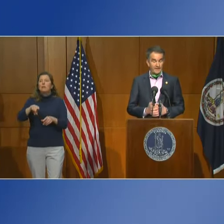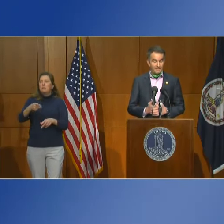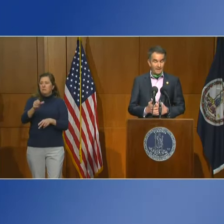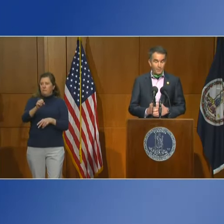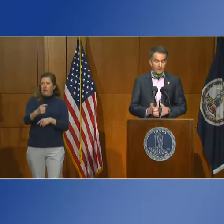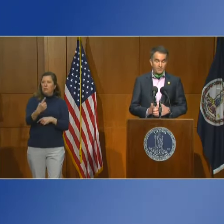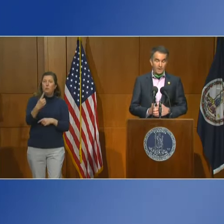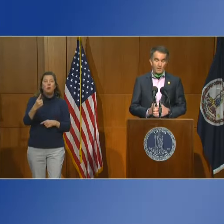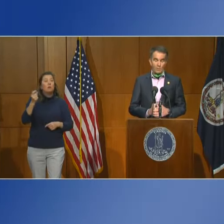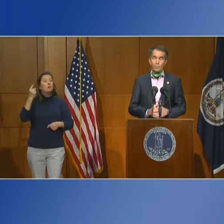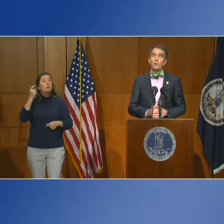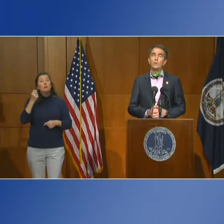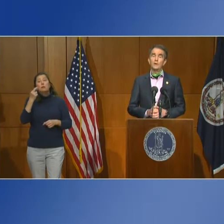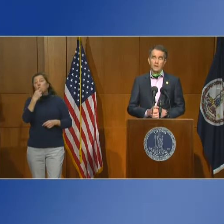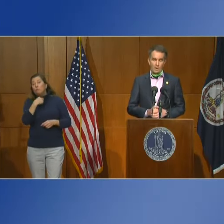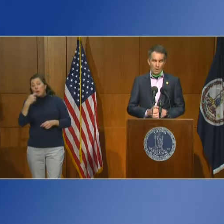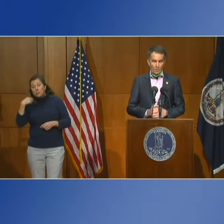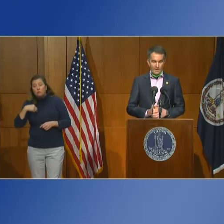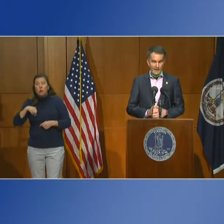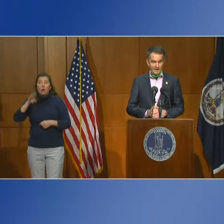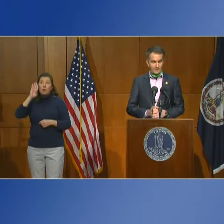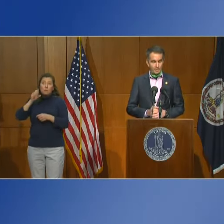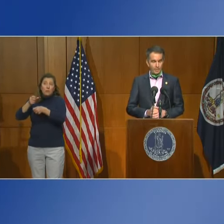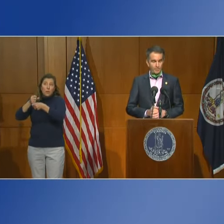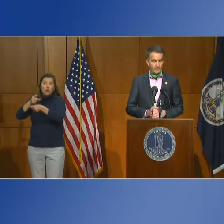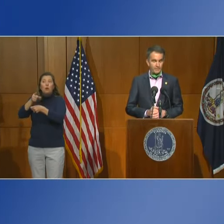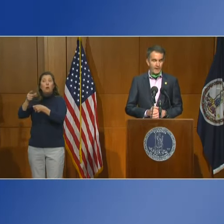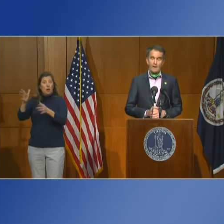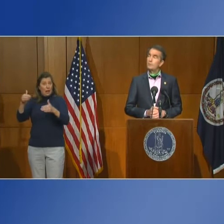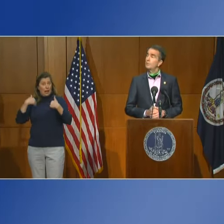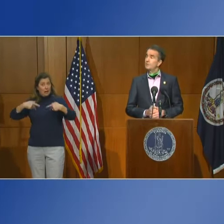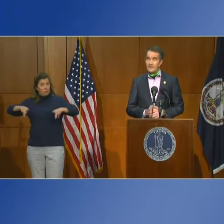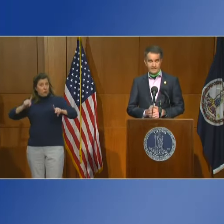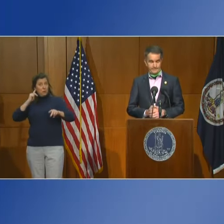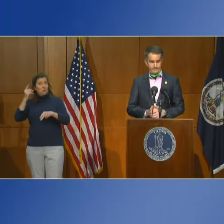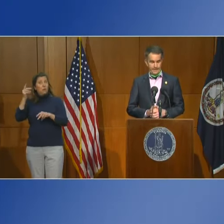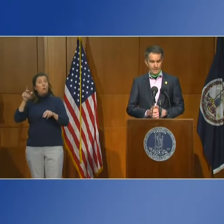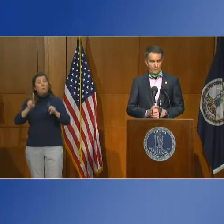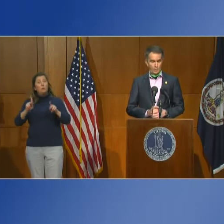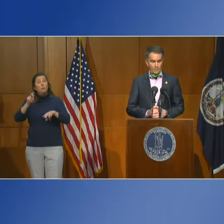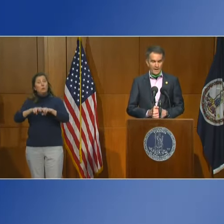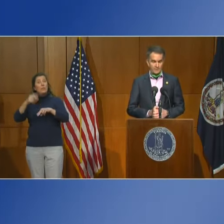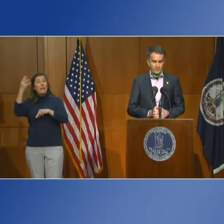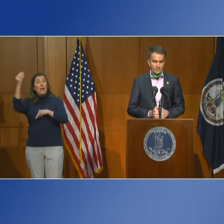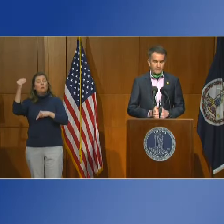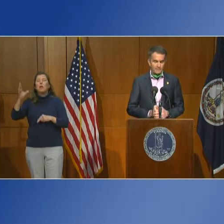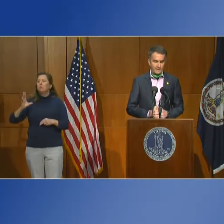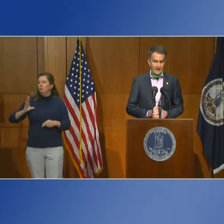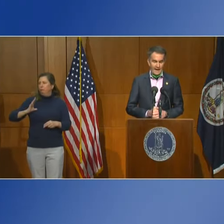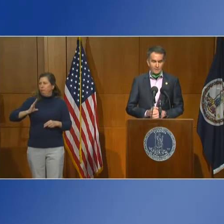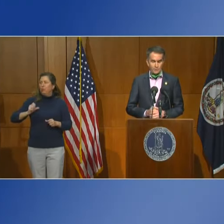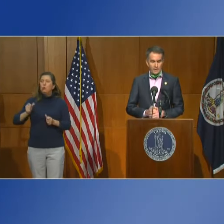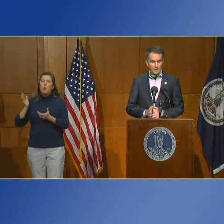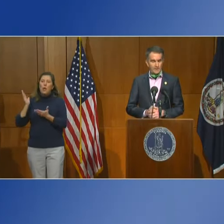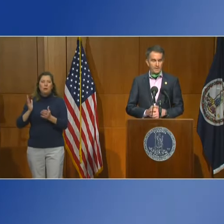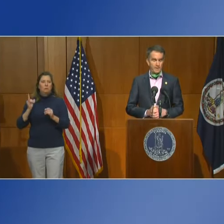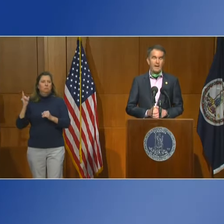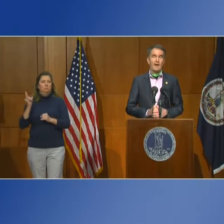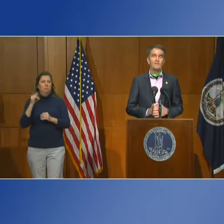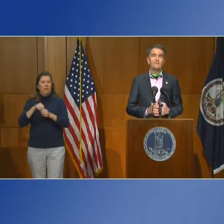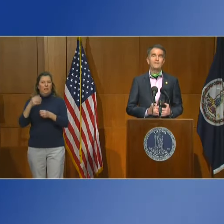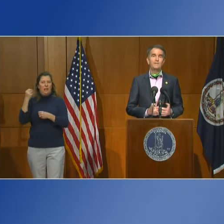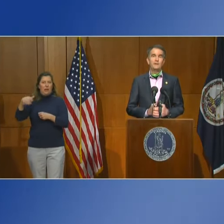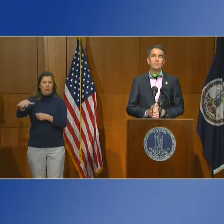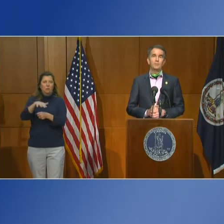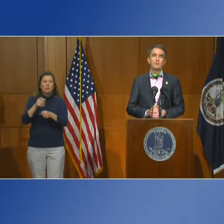but if a restaurant or brewery already has a permit for outdoor seating, we will allow service in that outdoor area